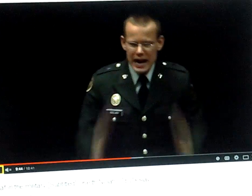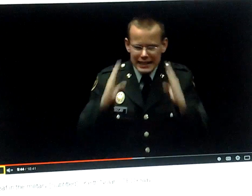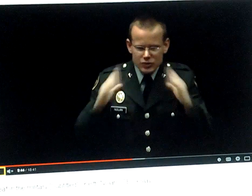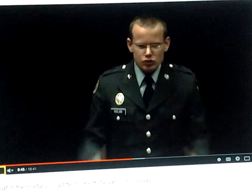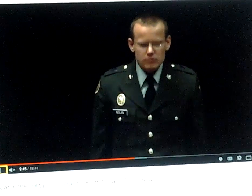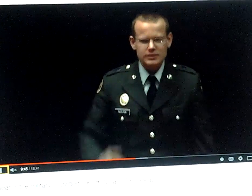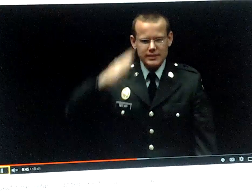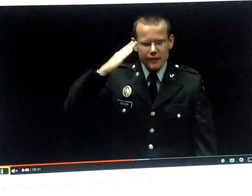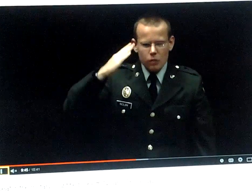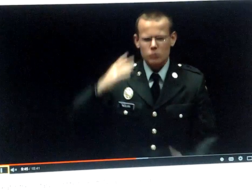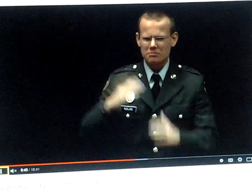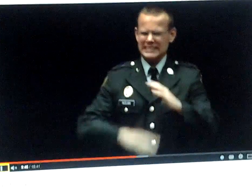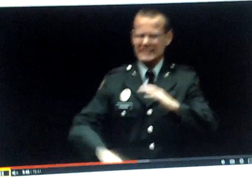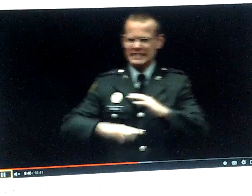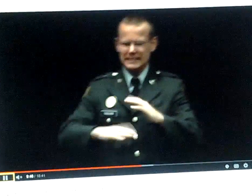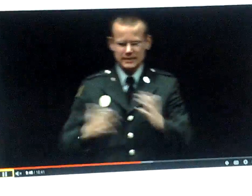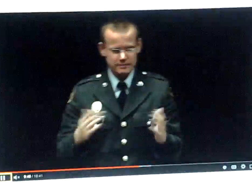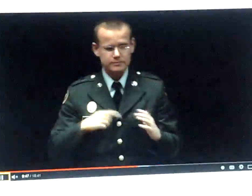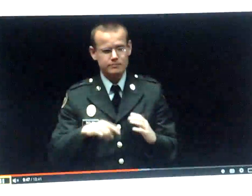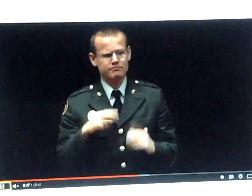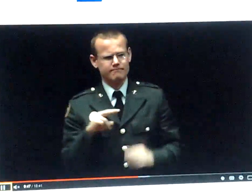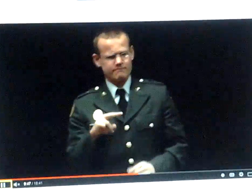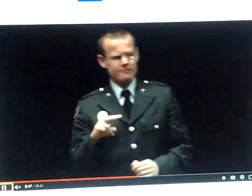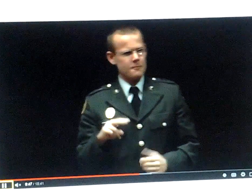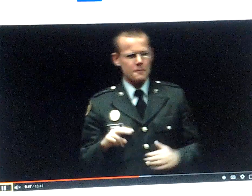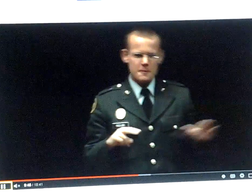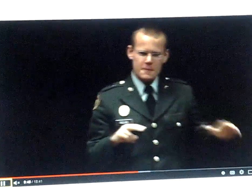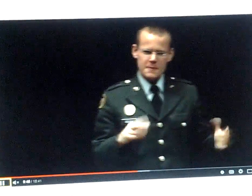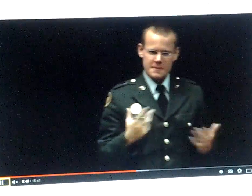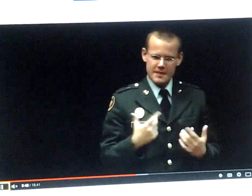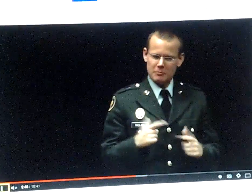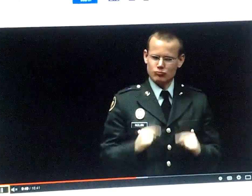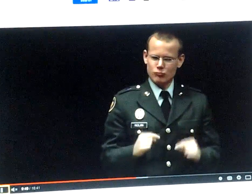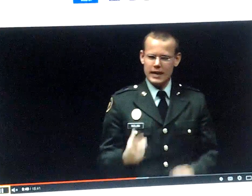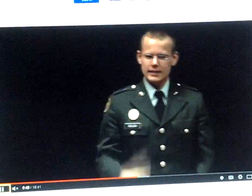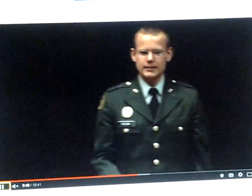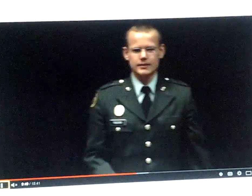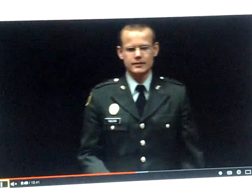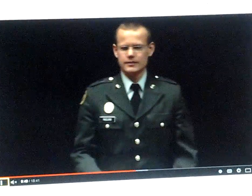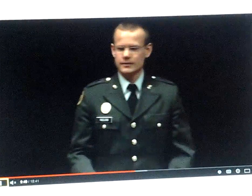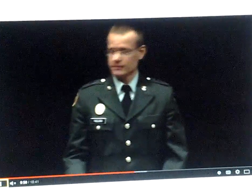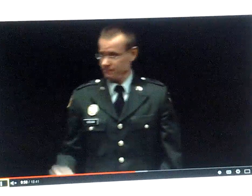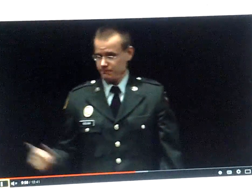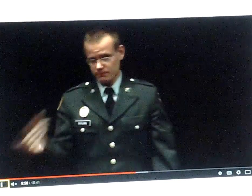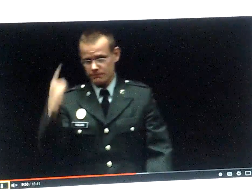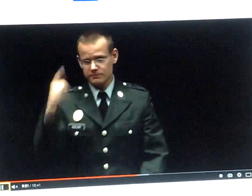so I showed up on Friday and they did a marching drill.